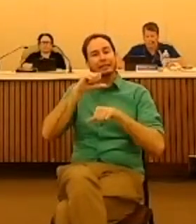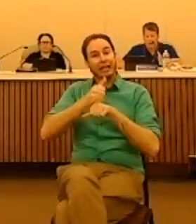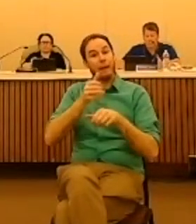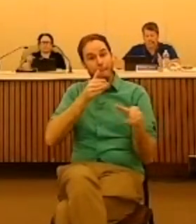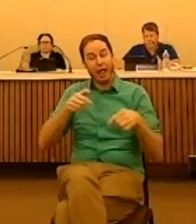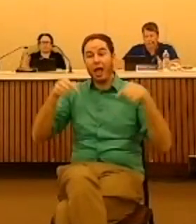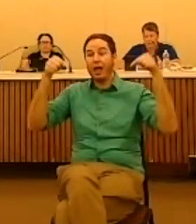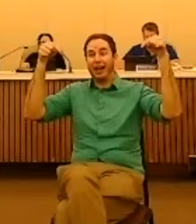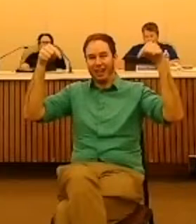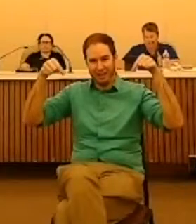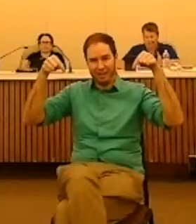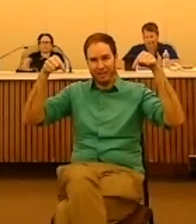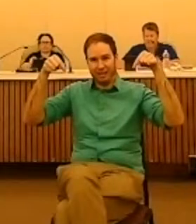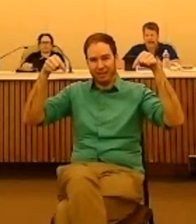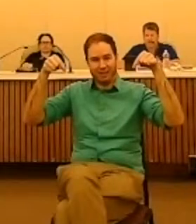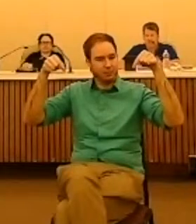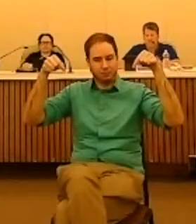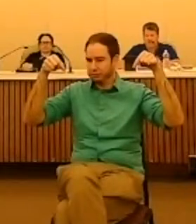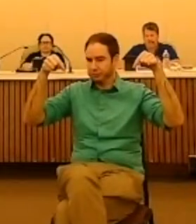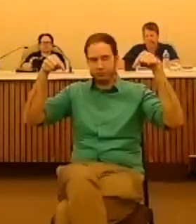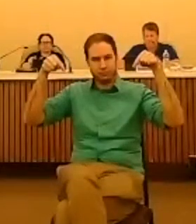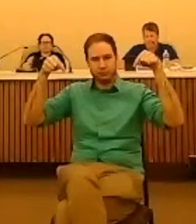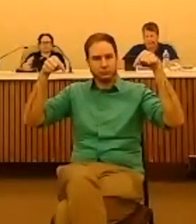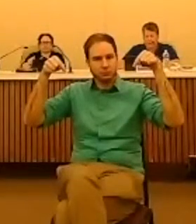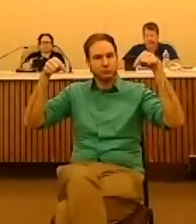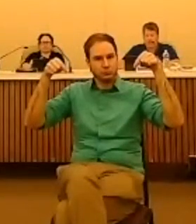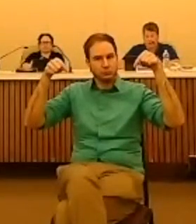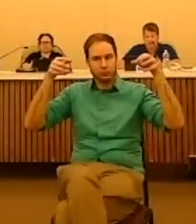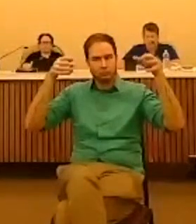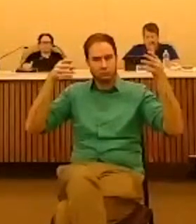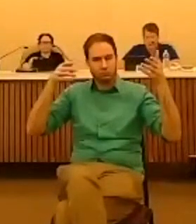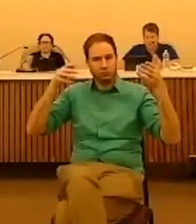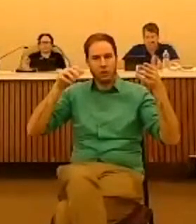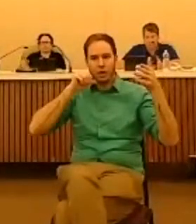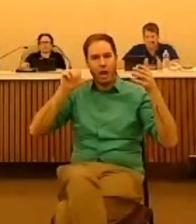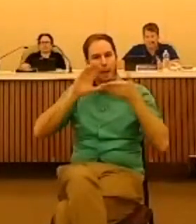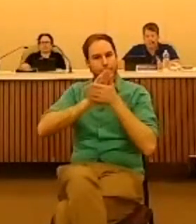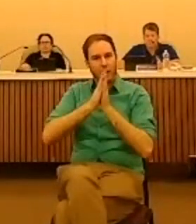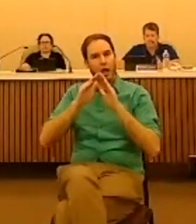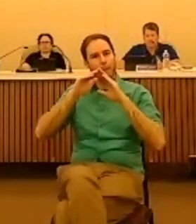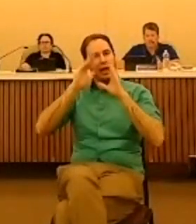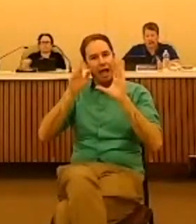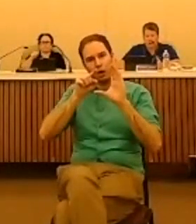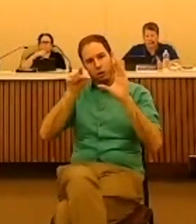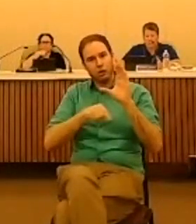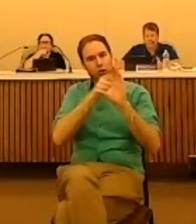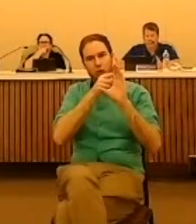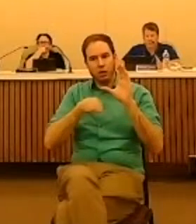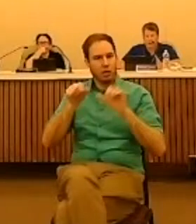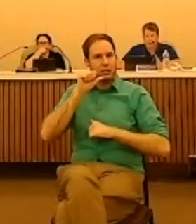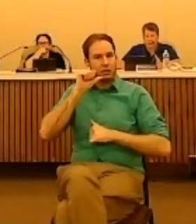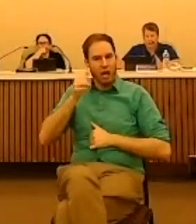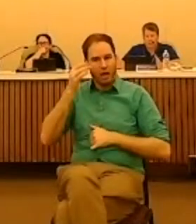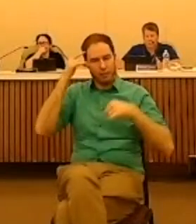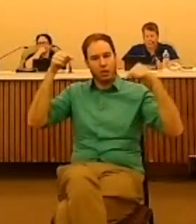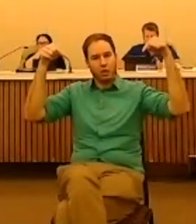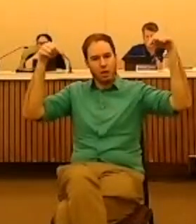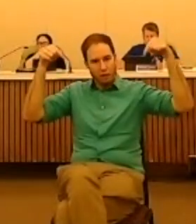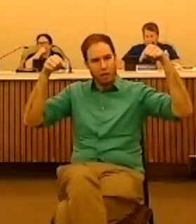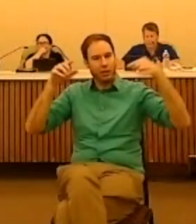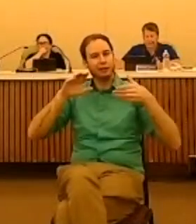That's why those streets just dead end instead of our cul-de-sacs. And then